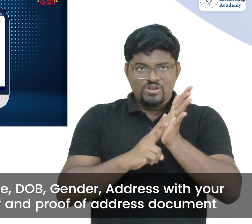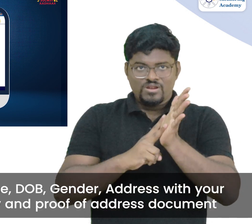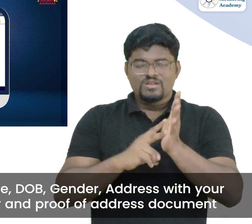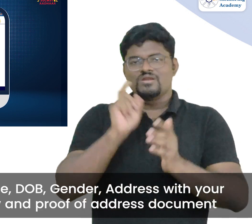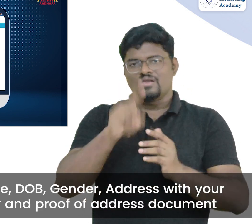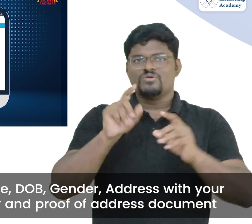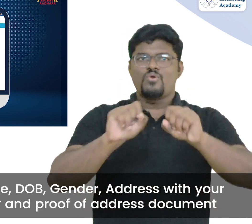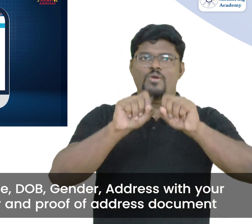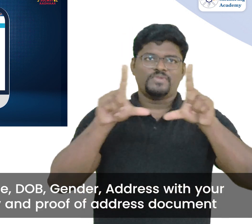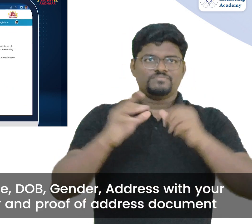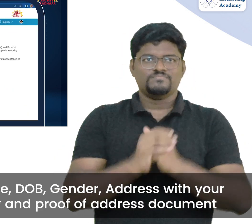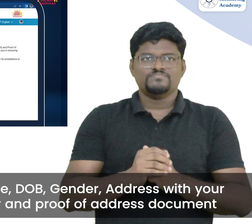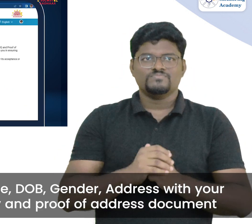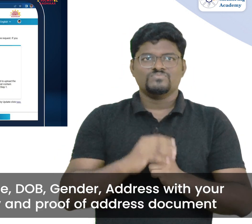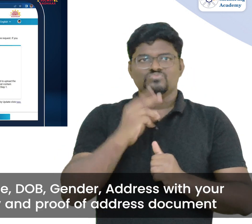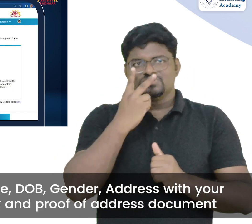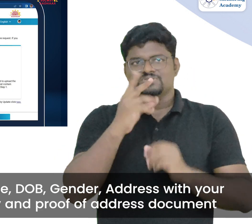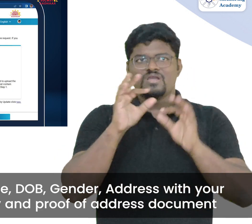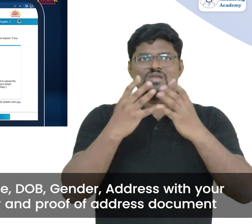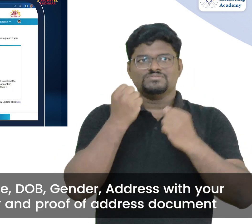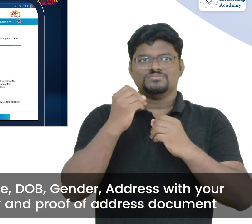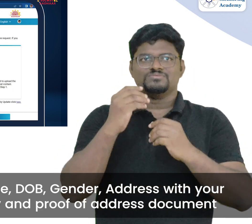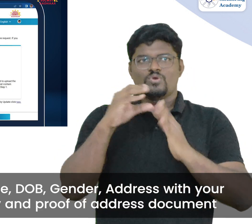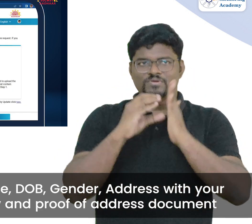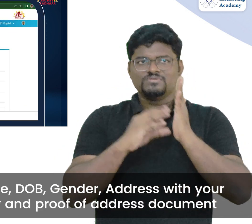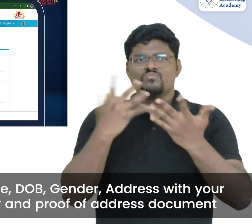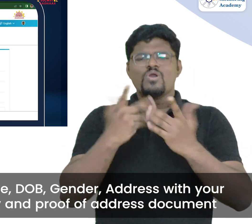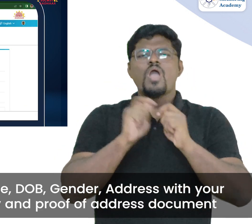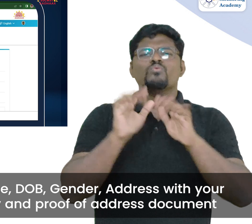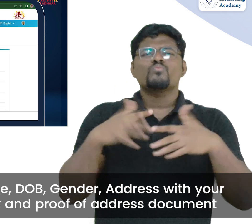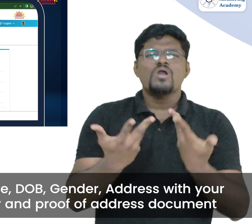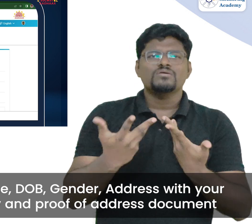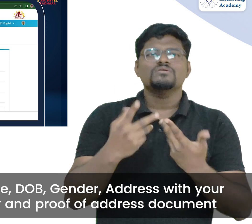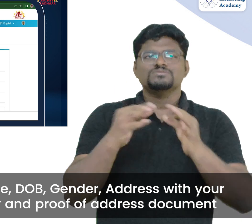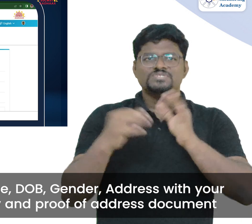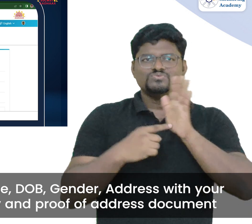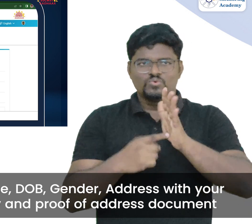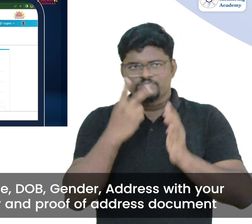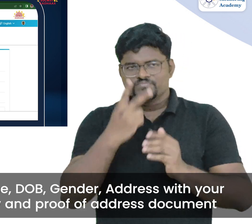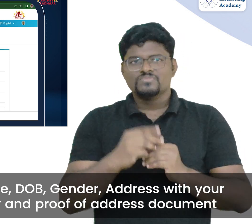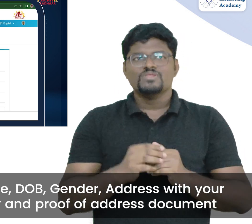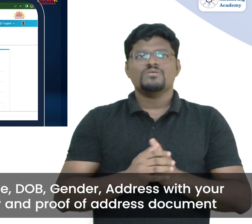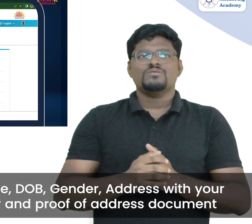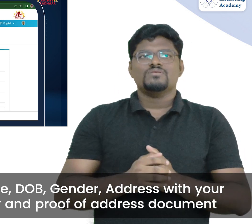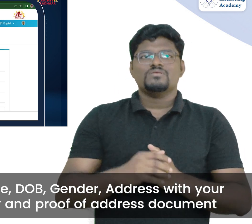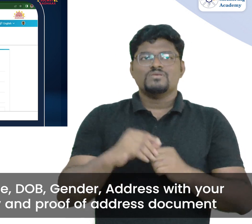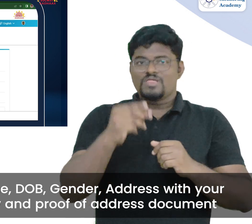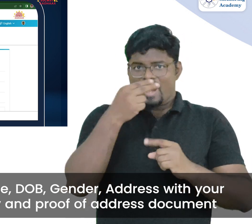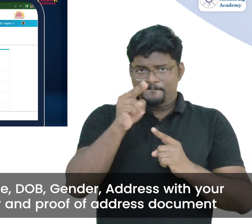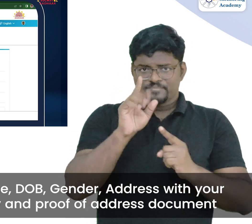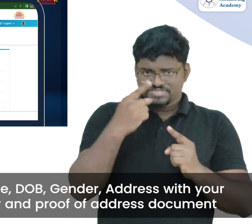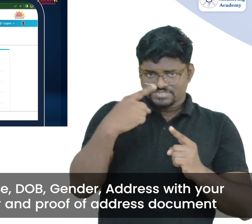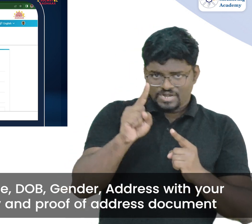Verify your details like name, date of birth, gender, address with your available proof of identity and proof of address